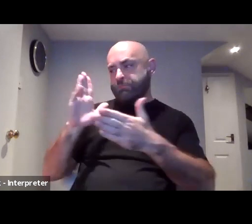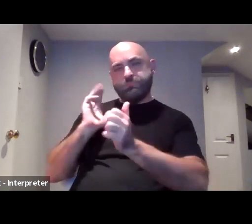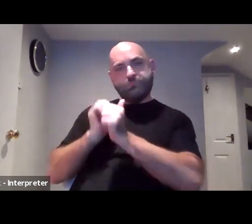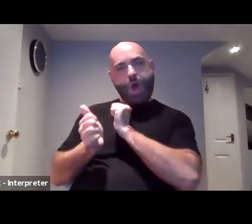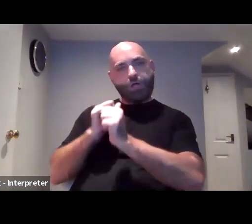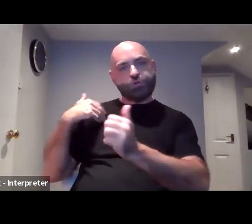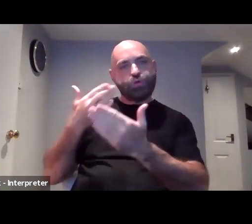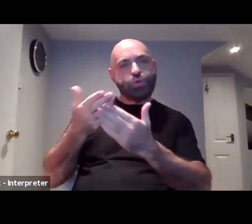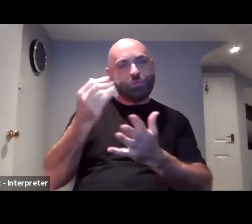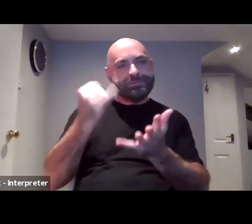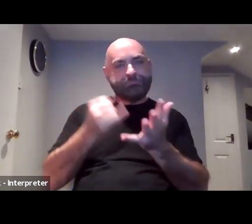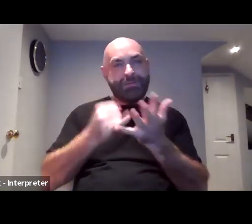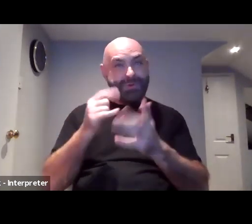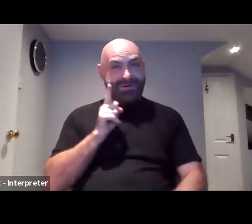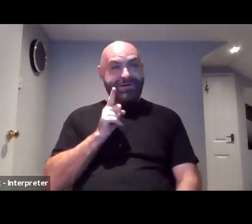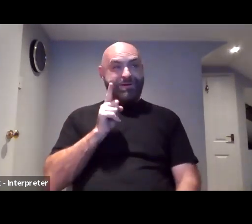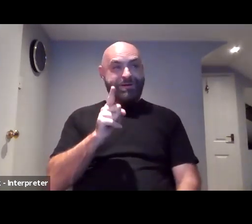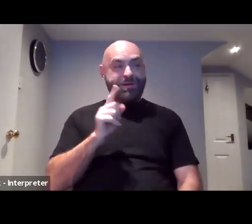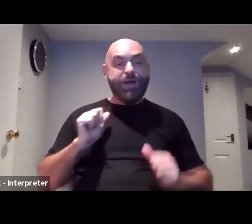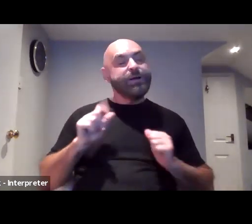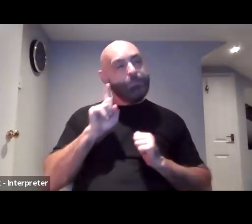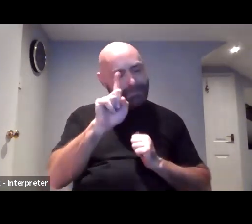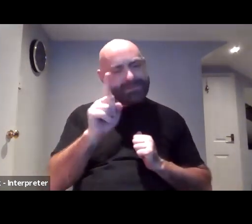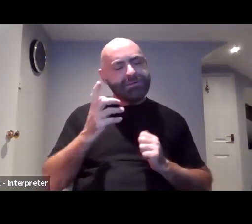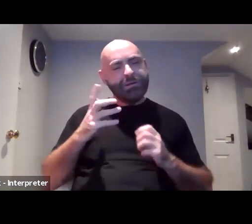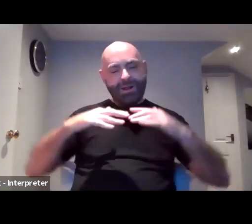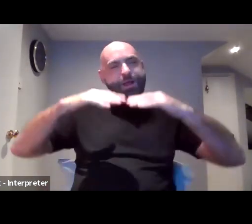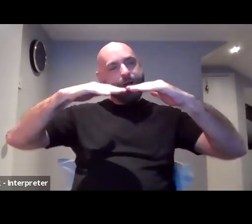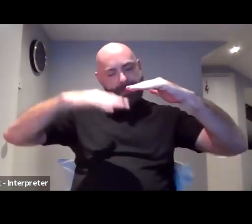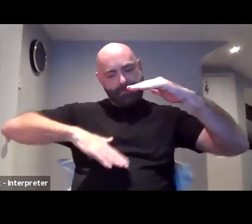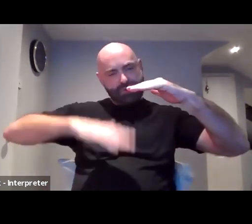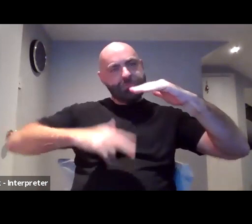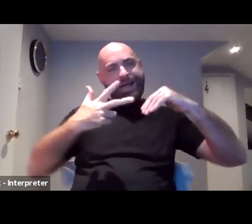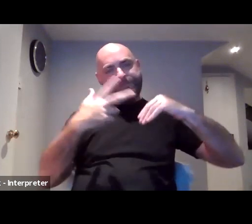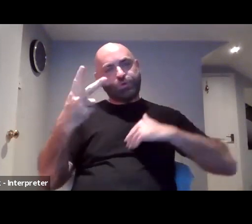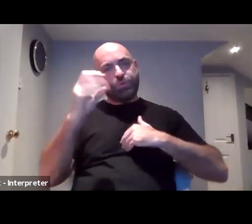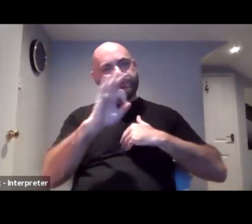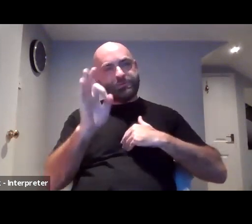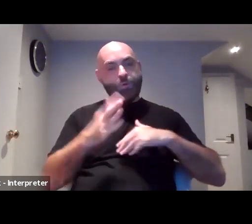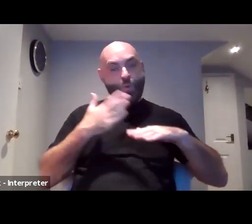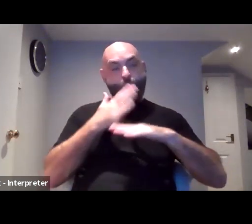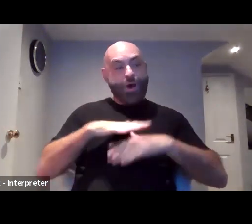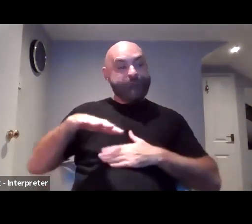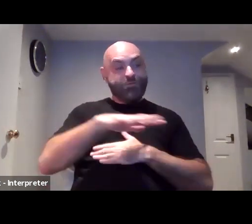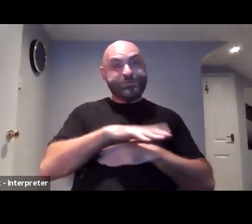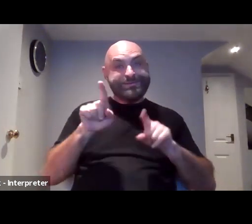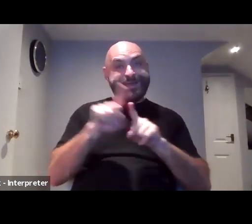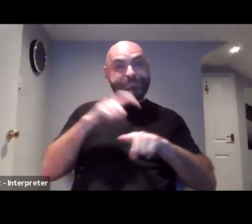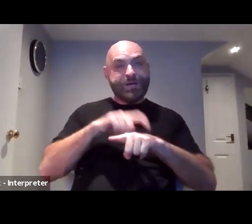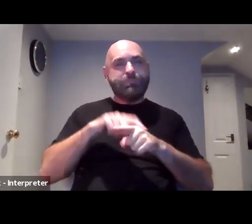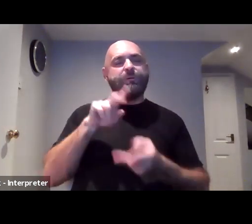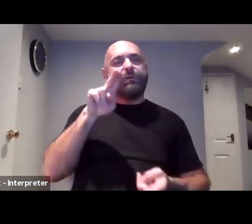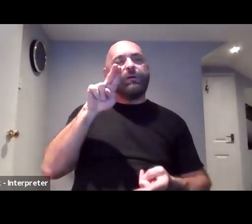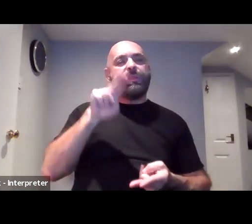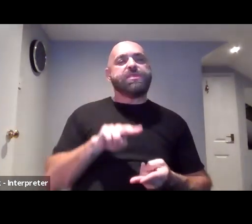September. The hourly wages of the bottom 82% of the workforce in that same time